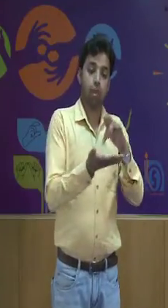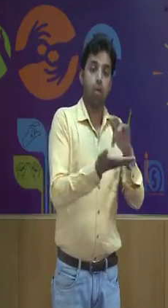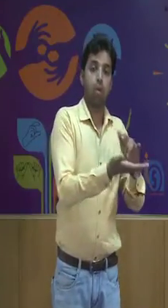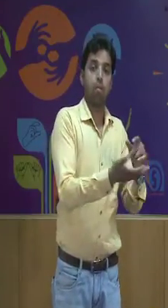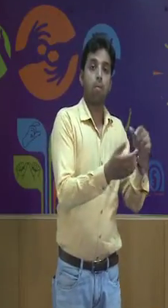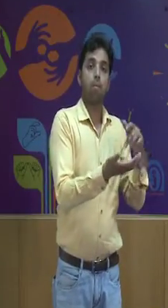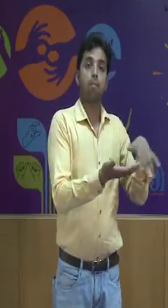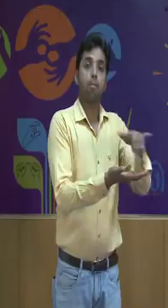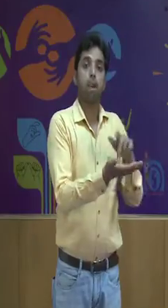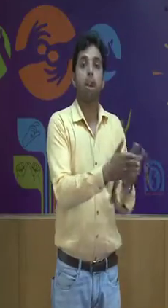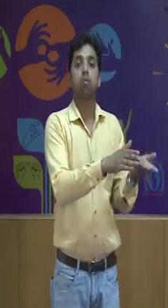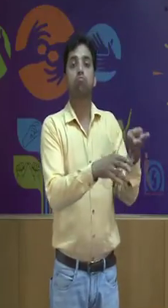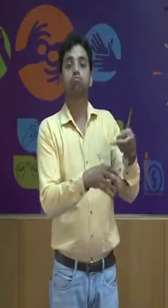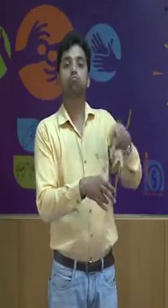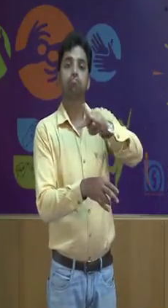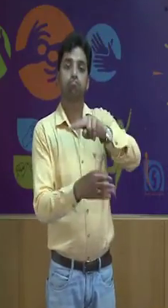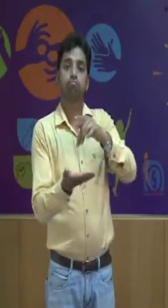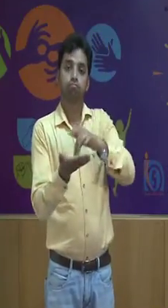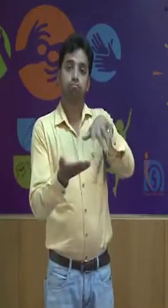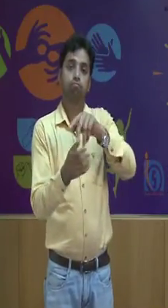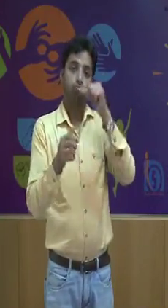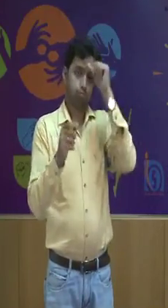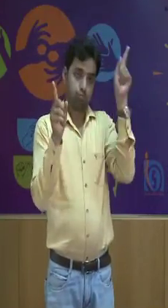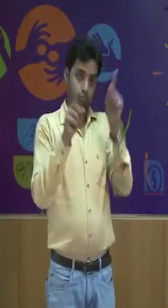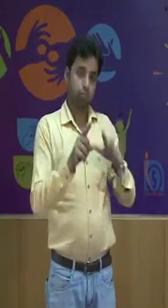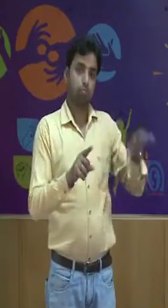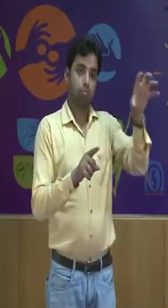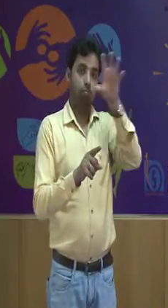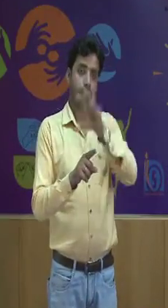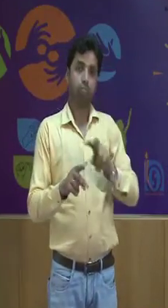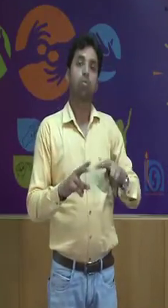the other in the country. Let us learn how.